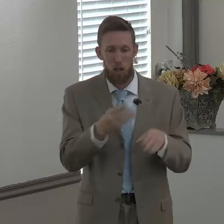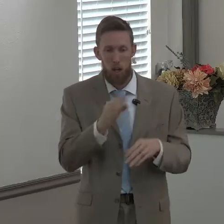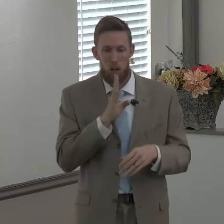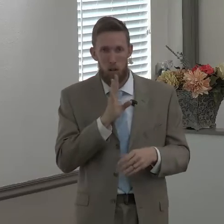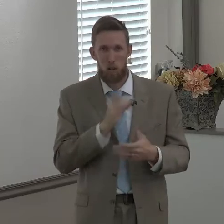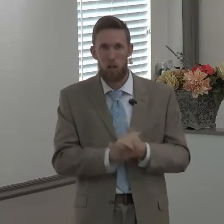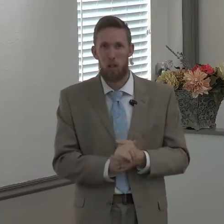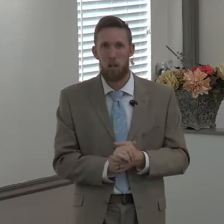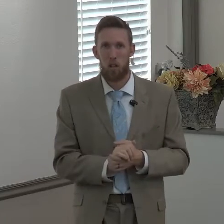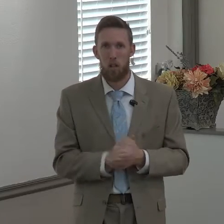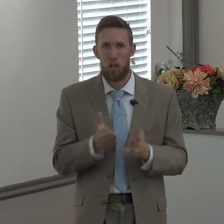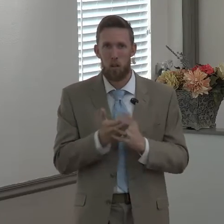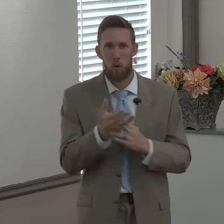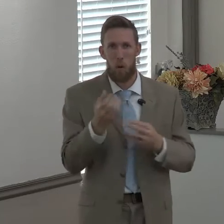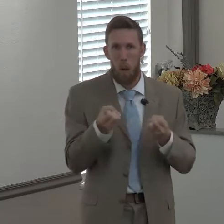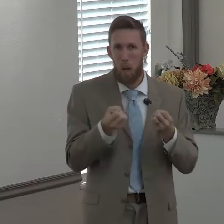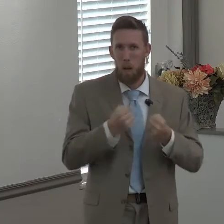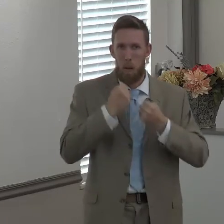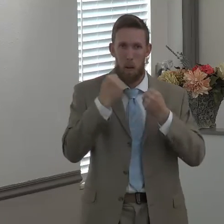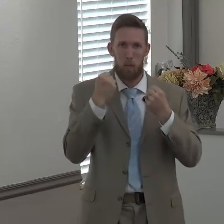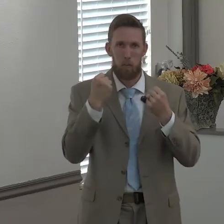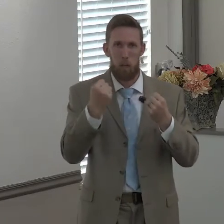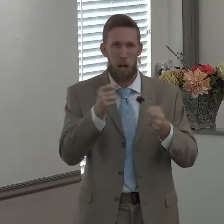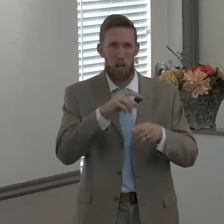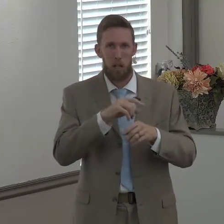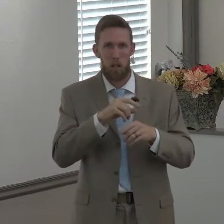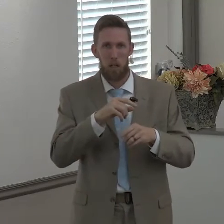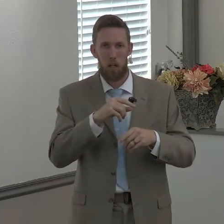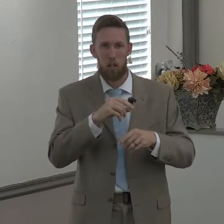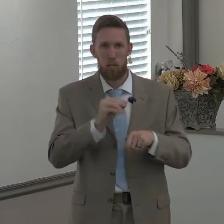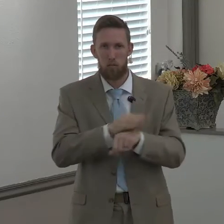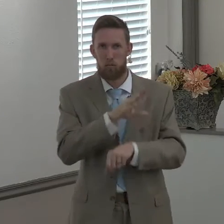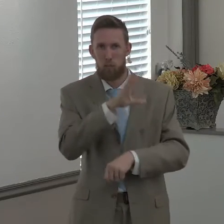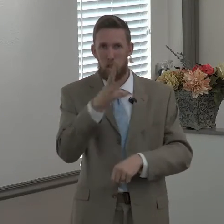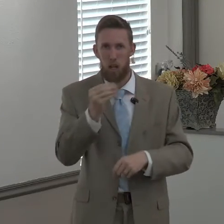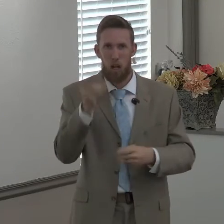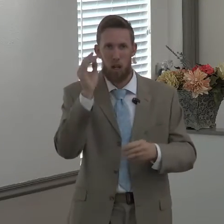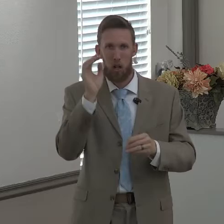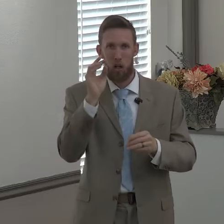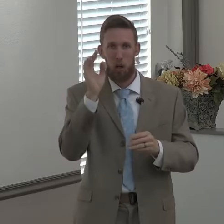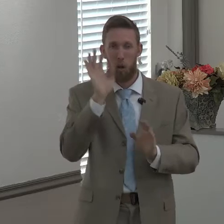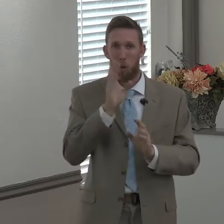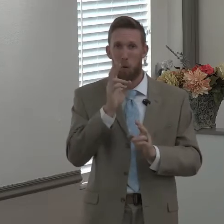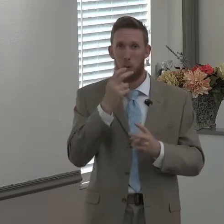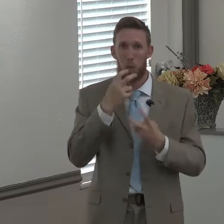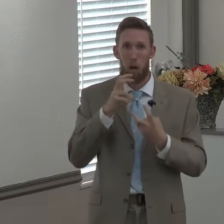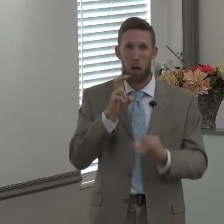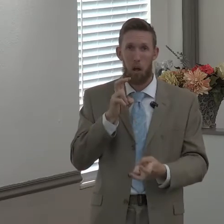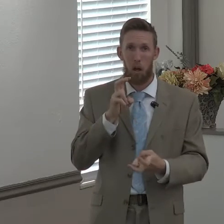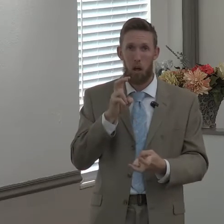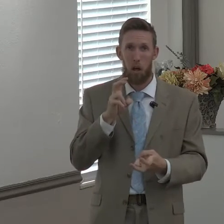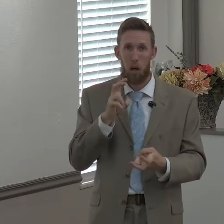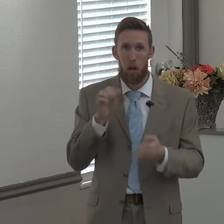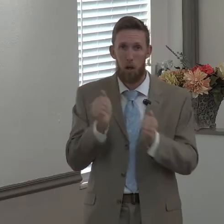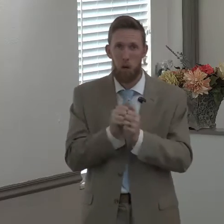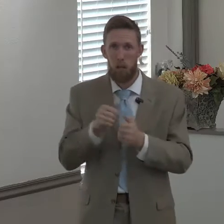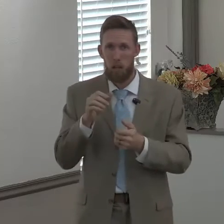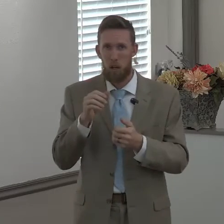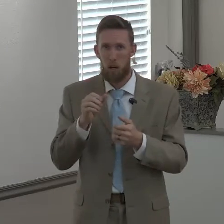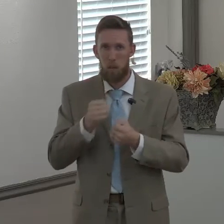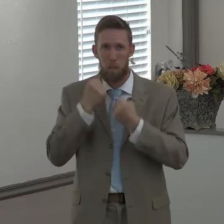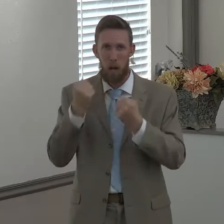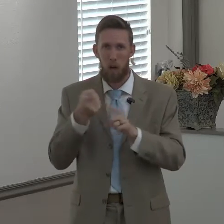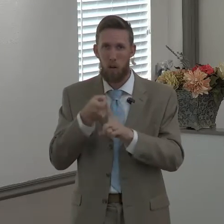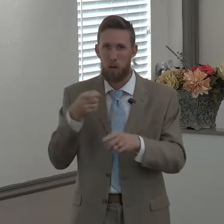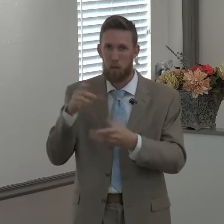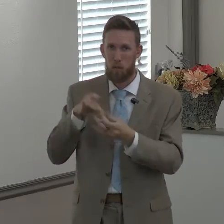me, to make the Gentiles obedient by word and deed, through mighty signs and wonders by the